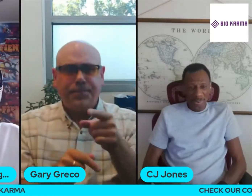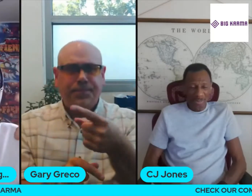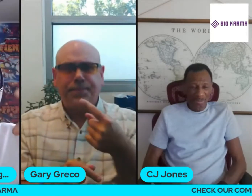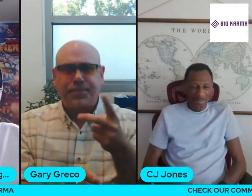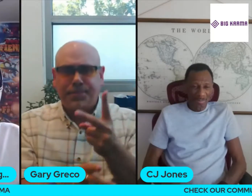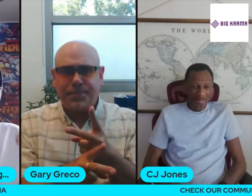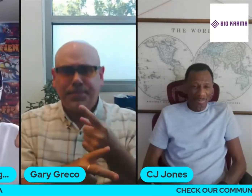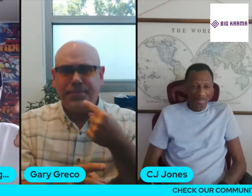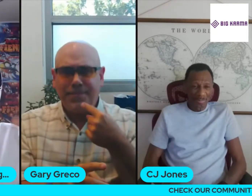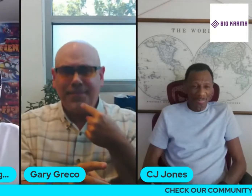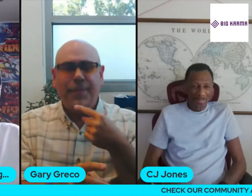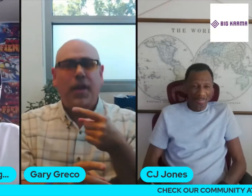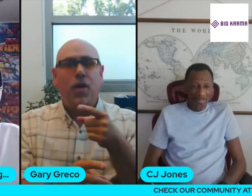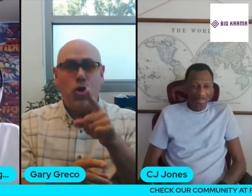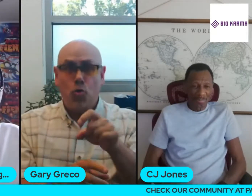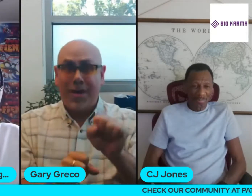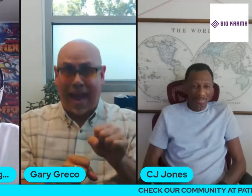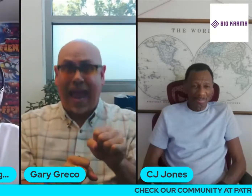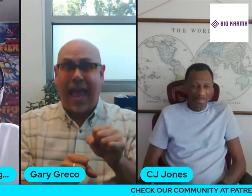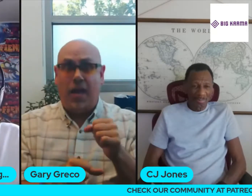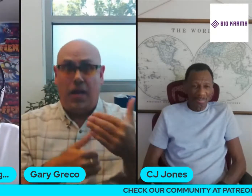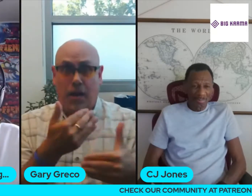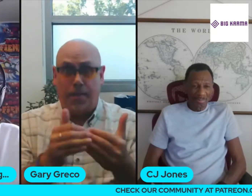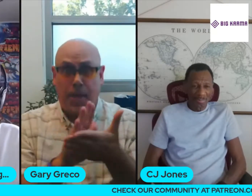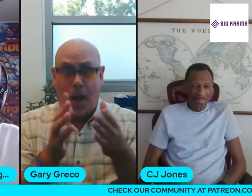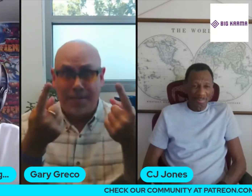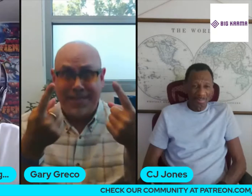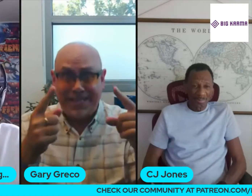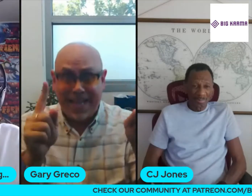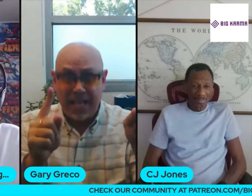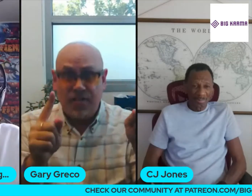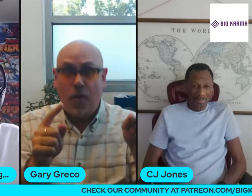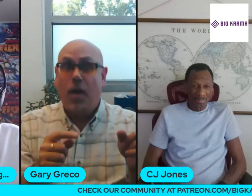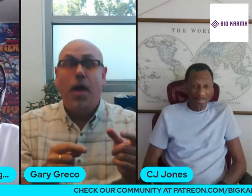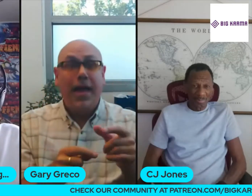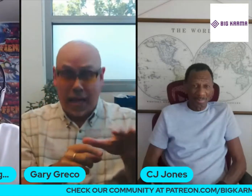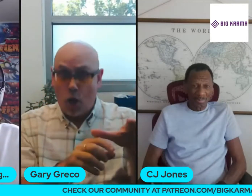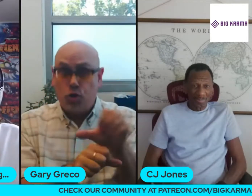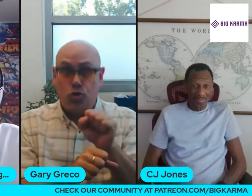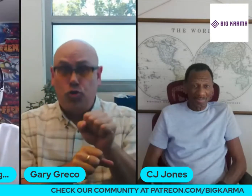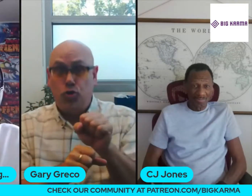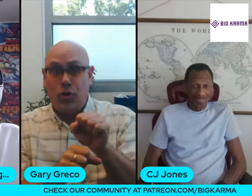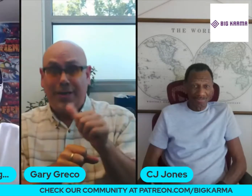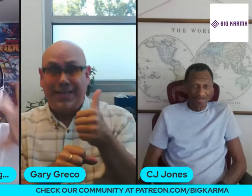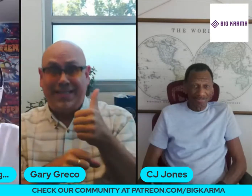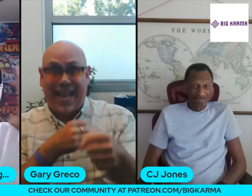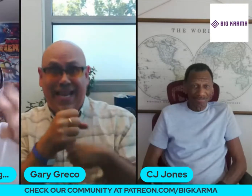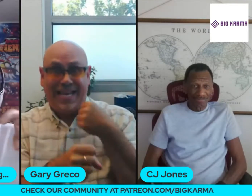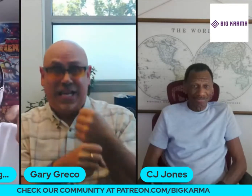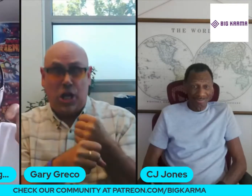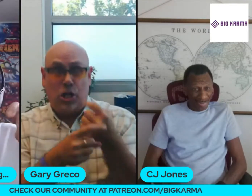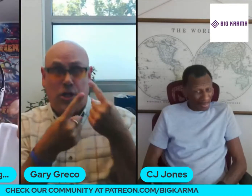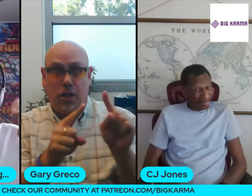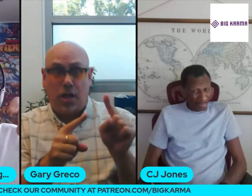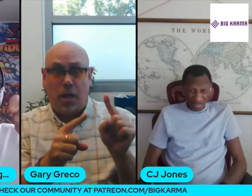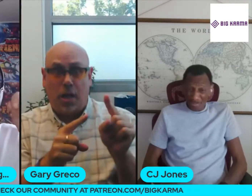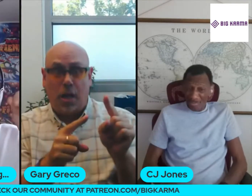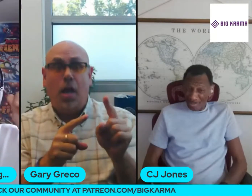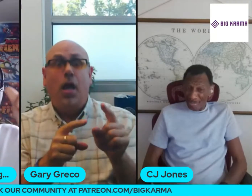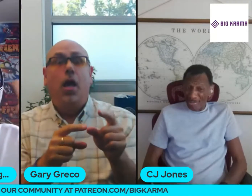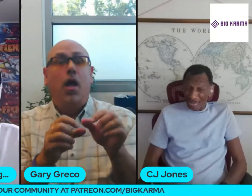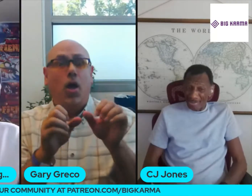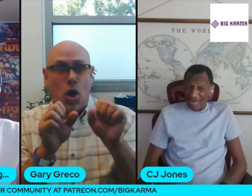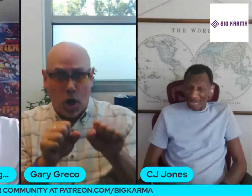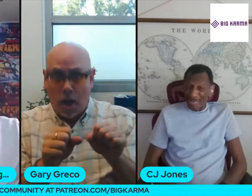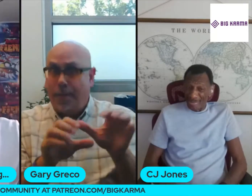it's an overnight success that took 10 years to make, because they made 51 other games before